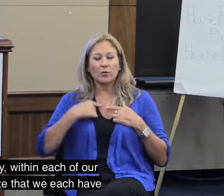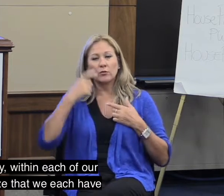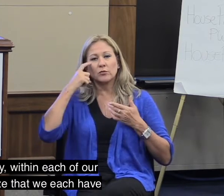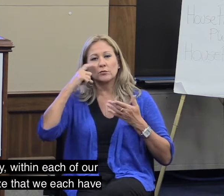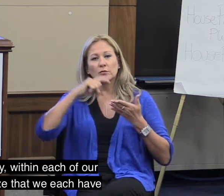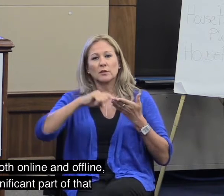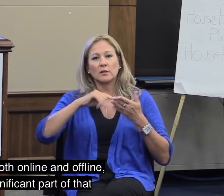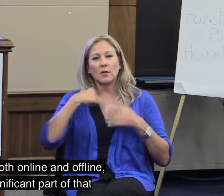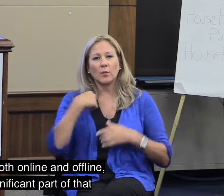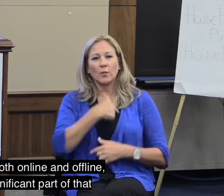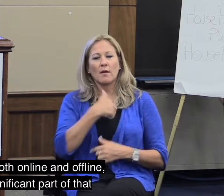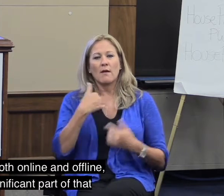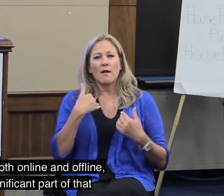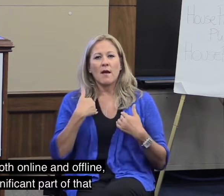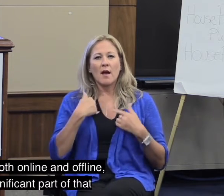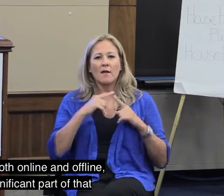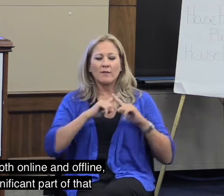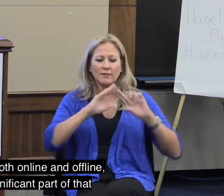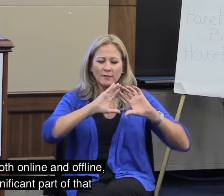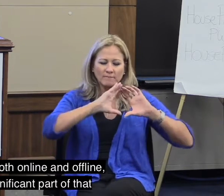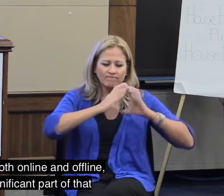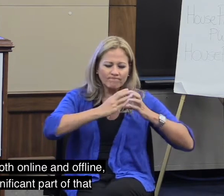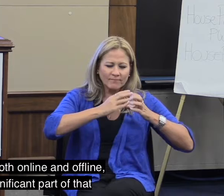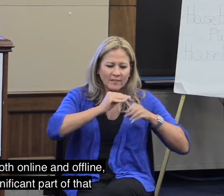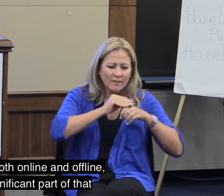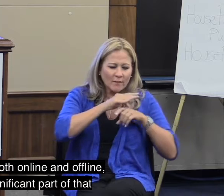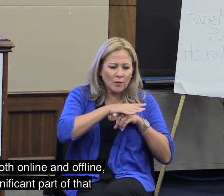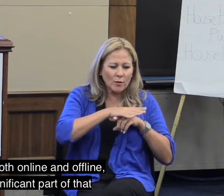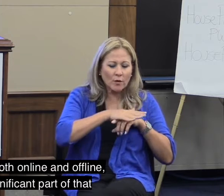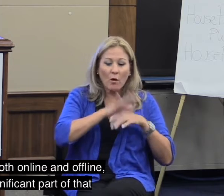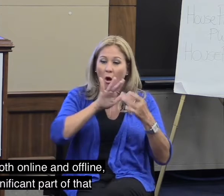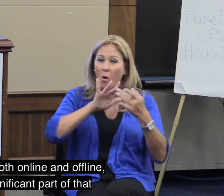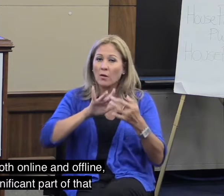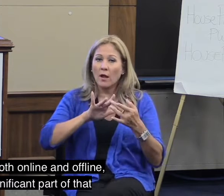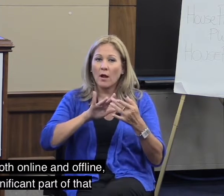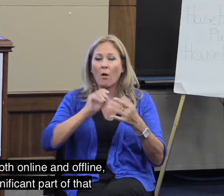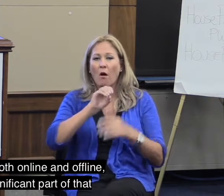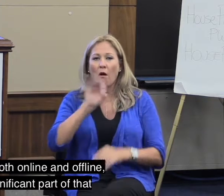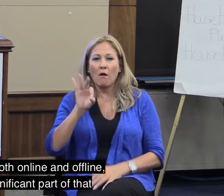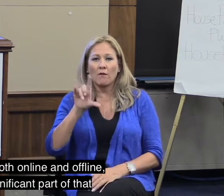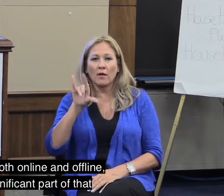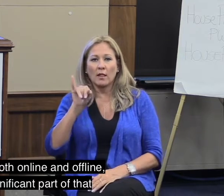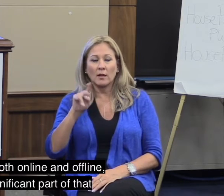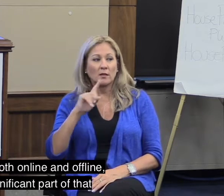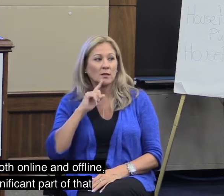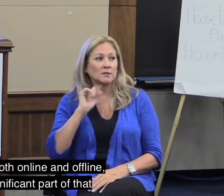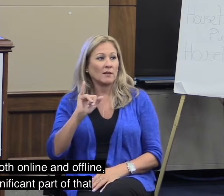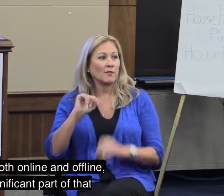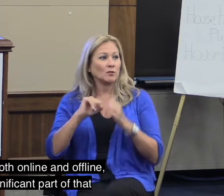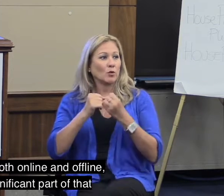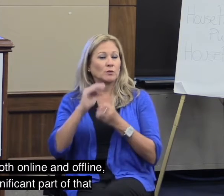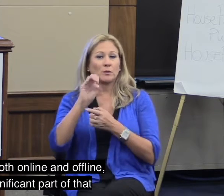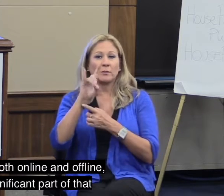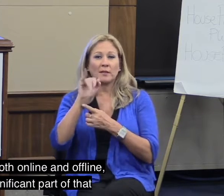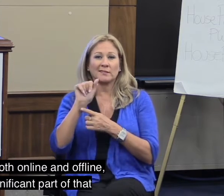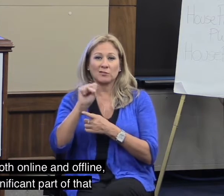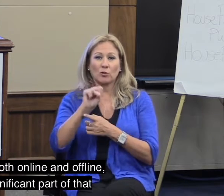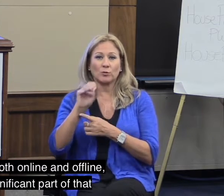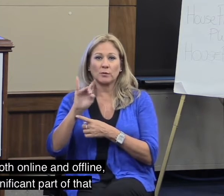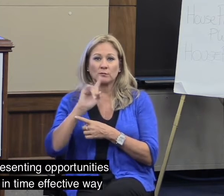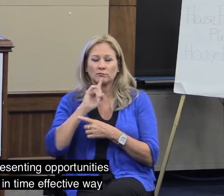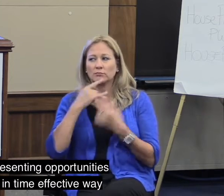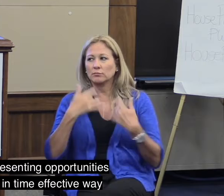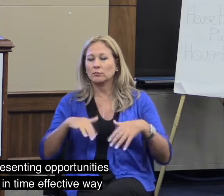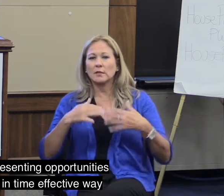we each have spheres of influence, both online and offline. Social media is a significant part of